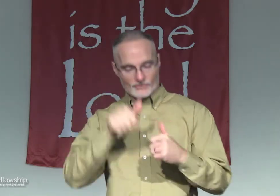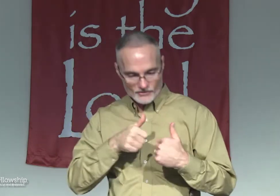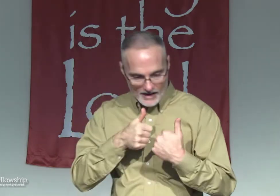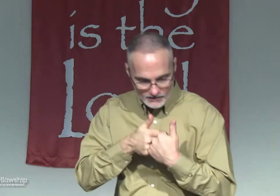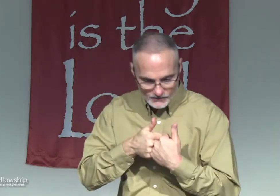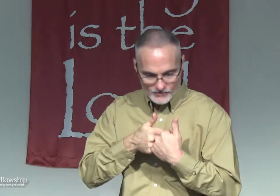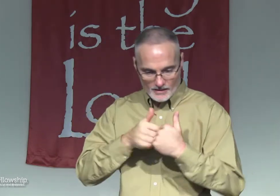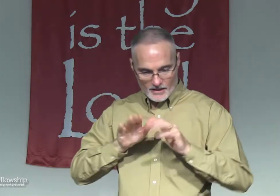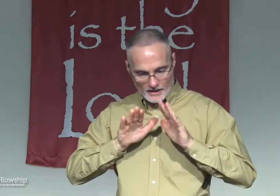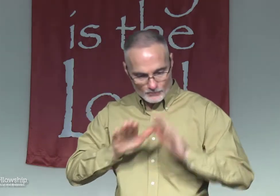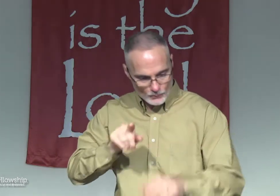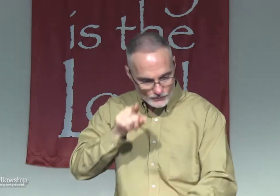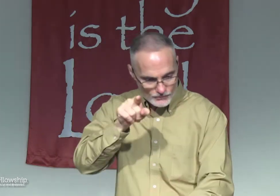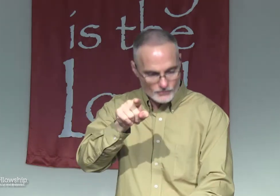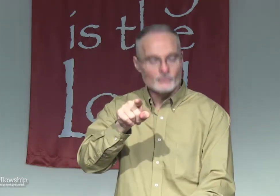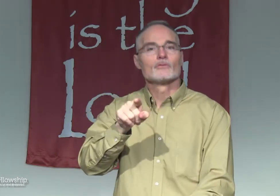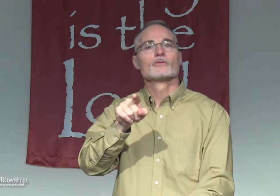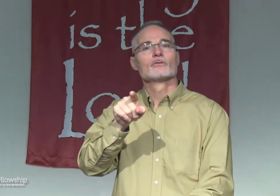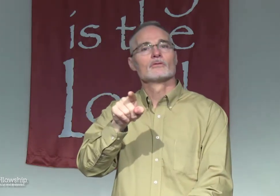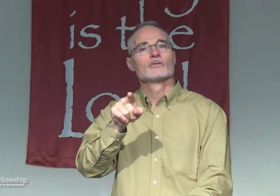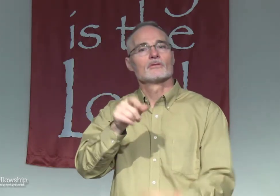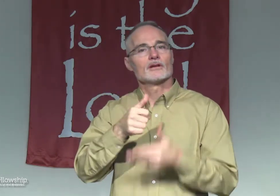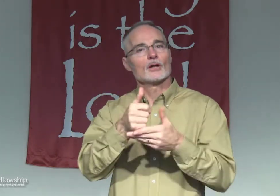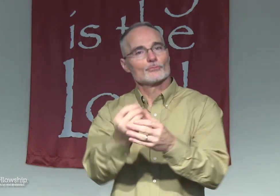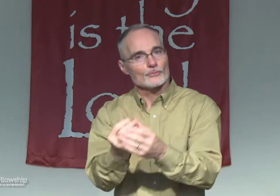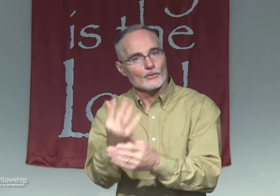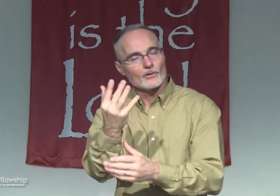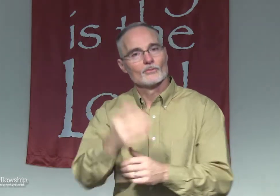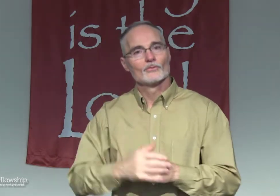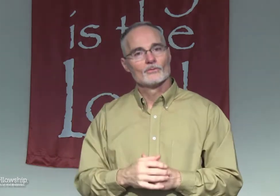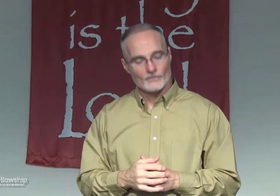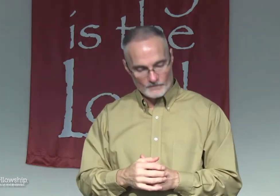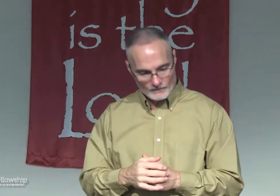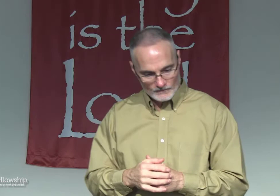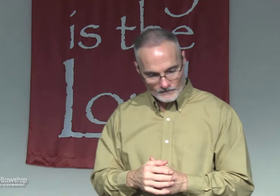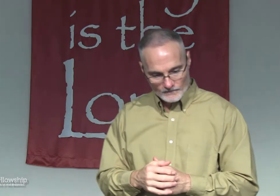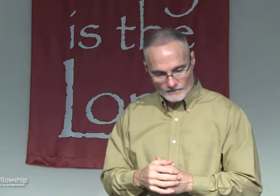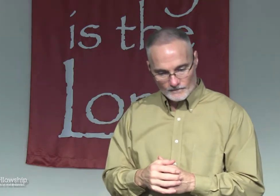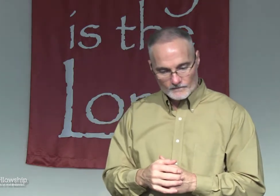and recognize how he challenged and pushed you and helped you grow?